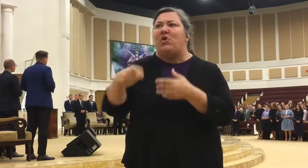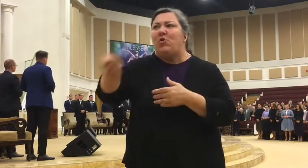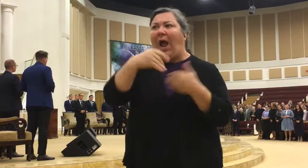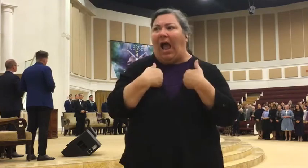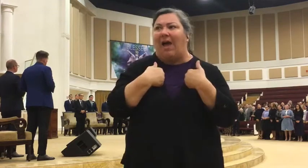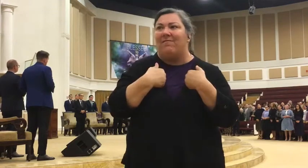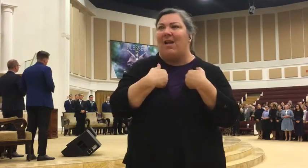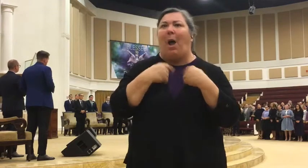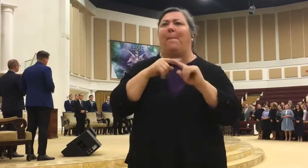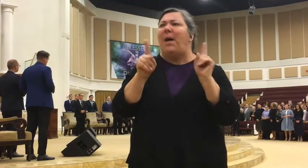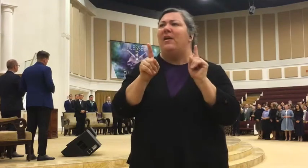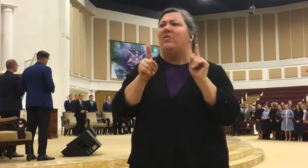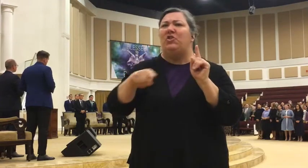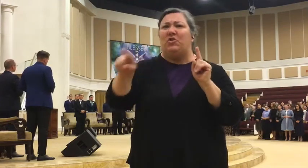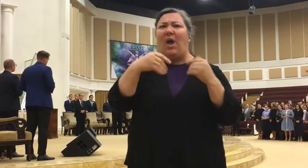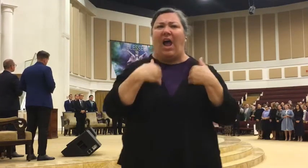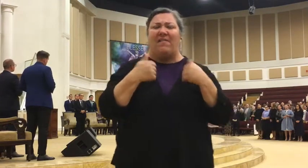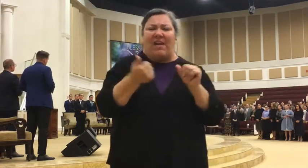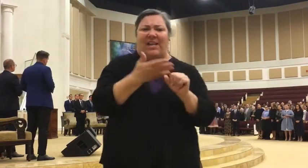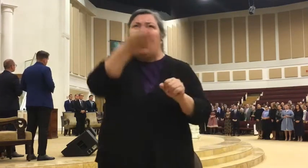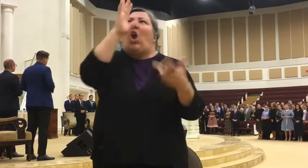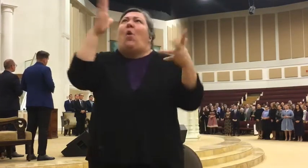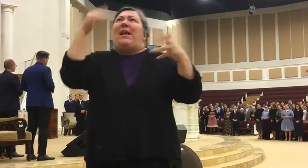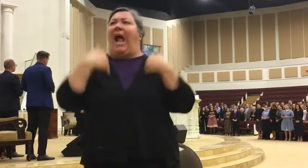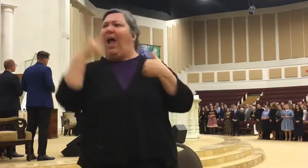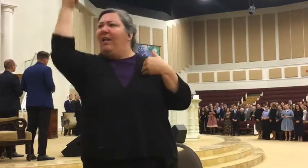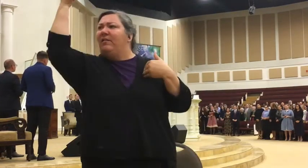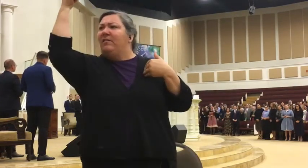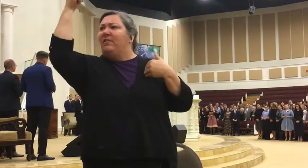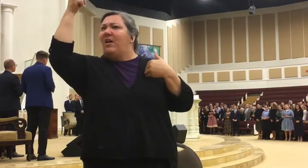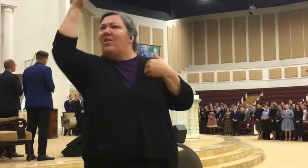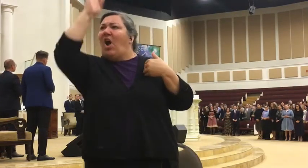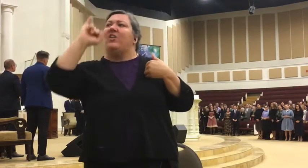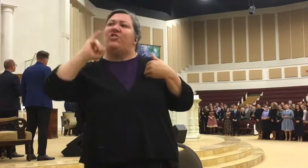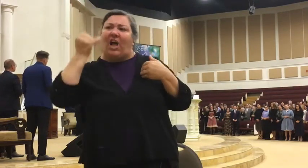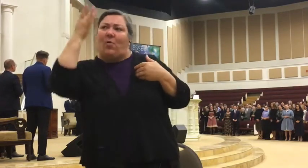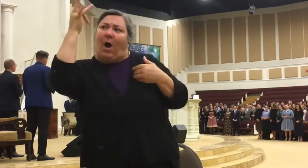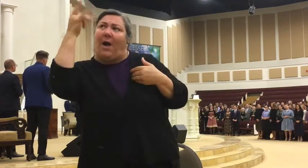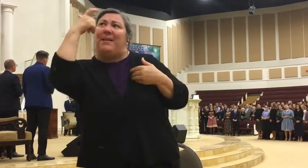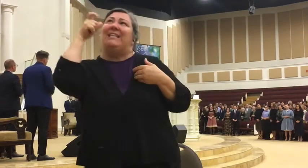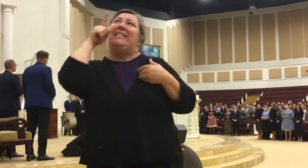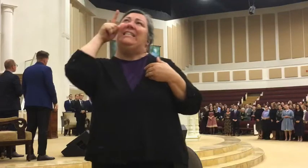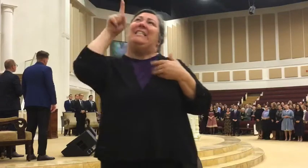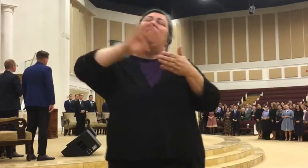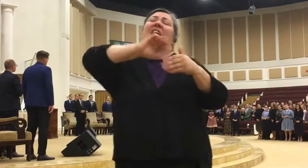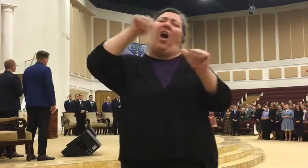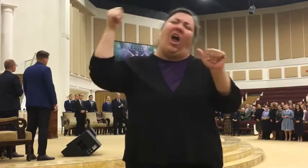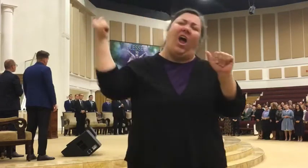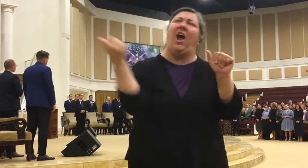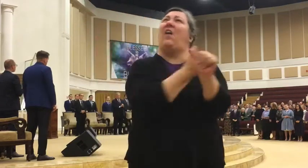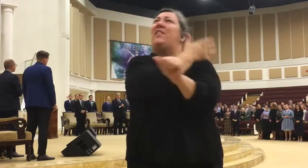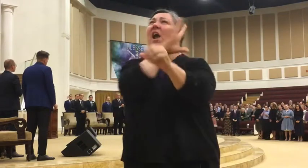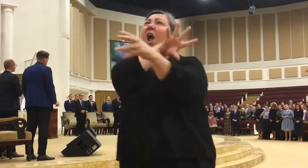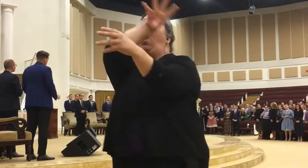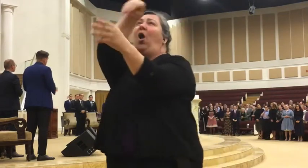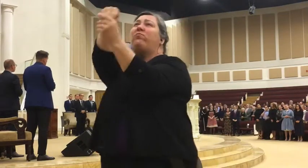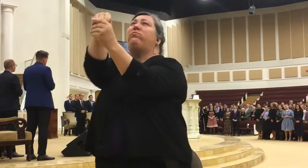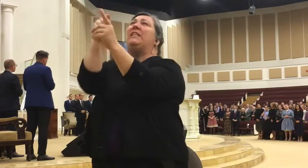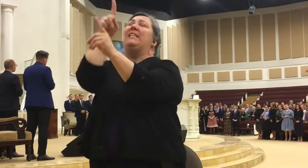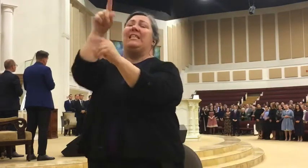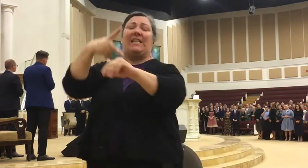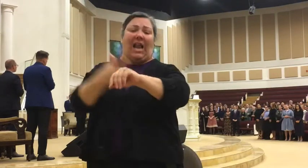God doesn't already own. He's jealous because He's the all in all. He's the Rose of Sharon. He's the Lamb that